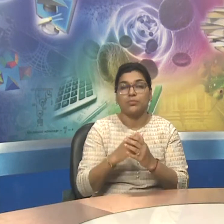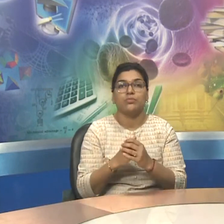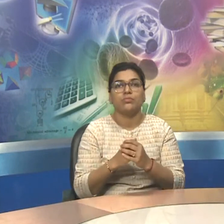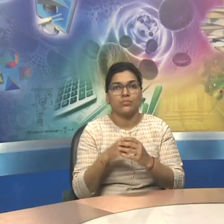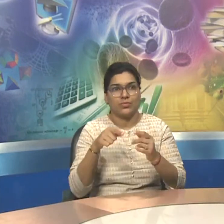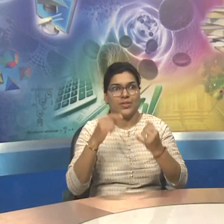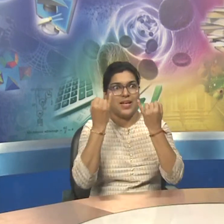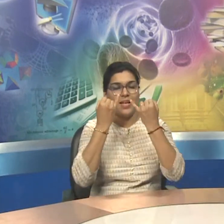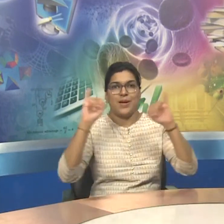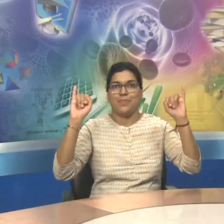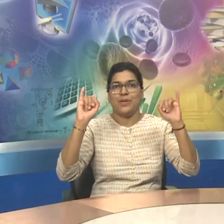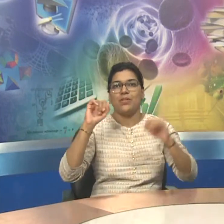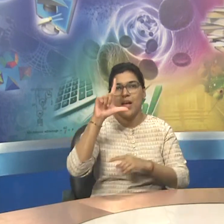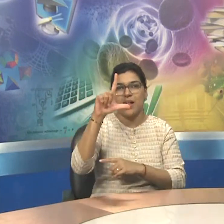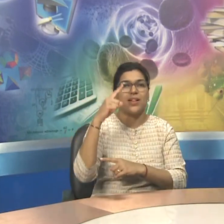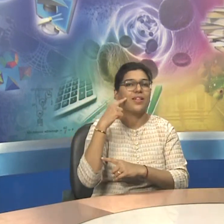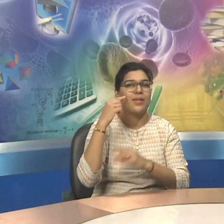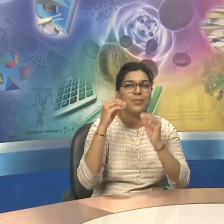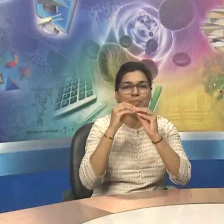7th, the term